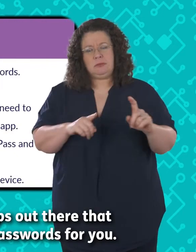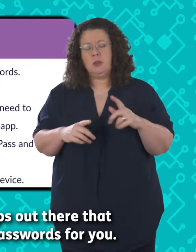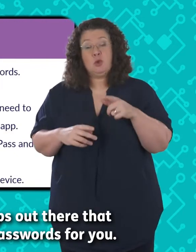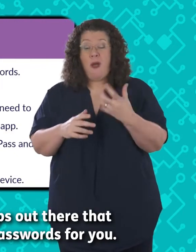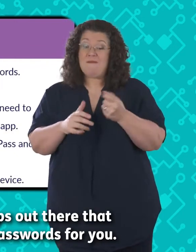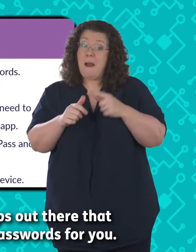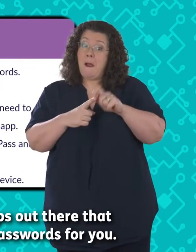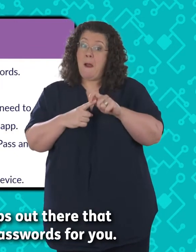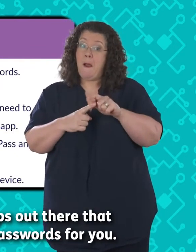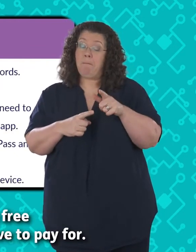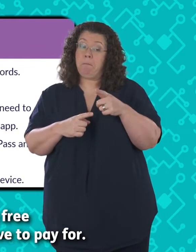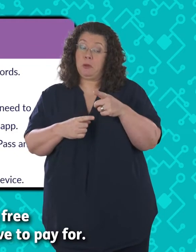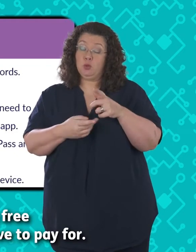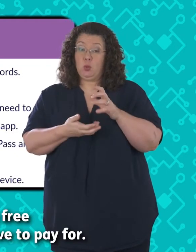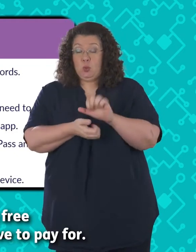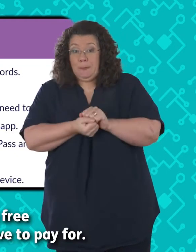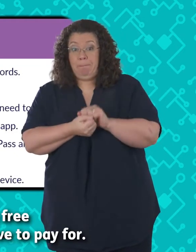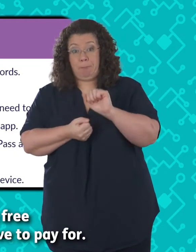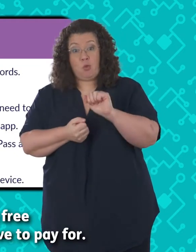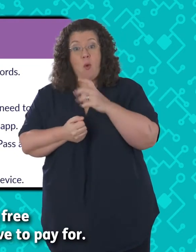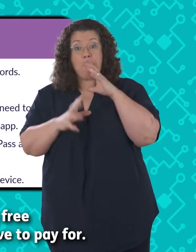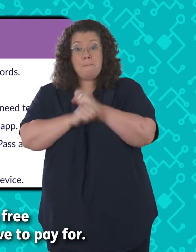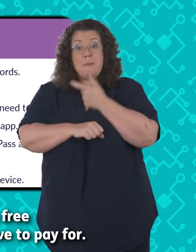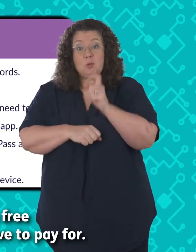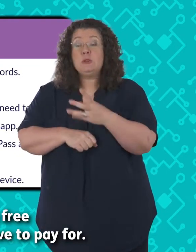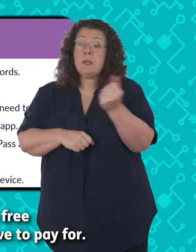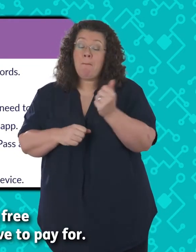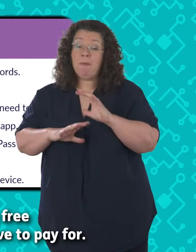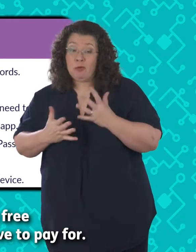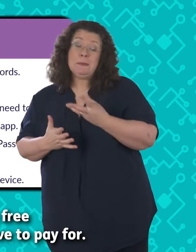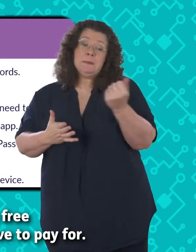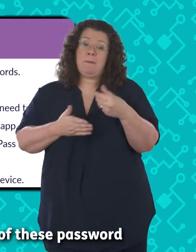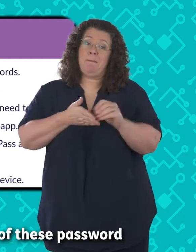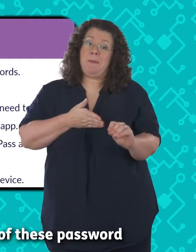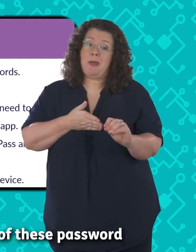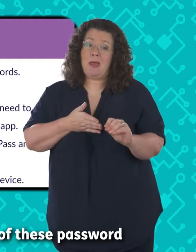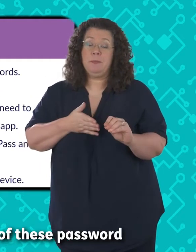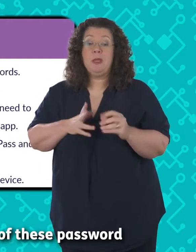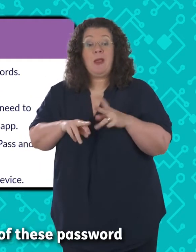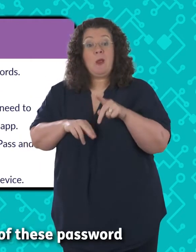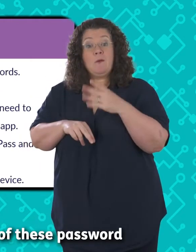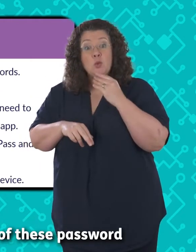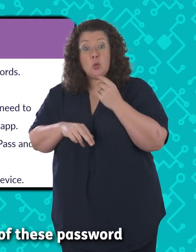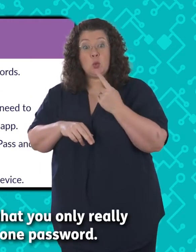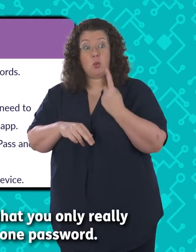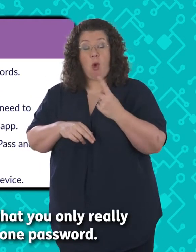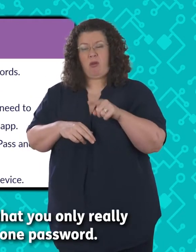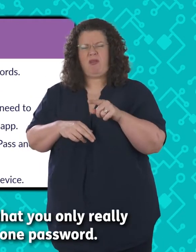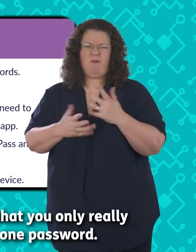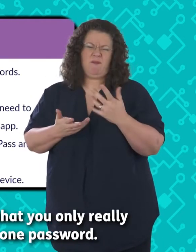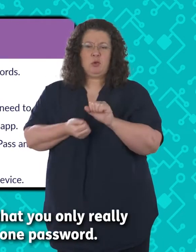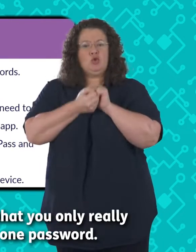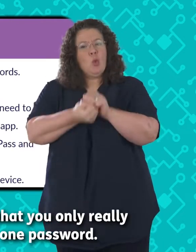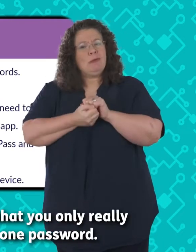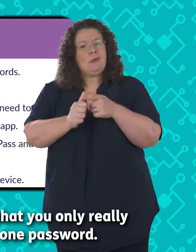save those passwords for you. Some are free and some you have to pay for. But if you're using one of these password storage